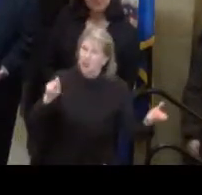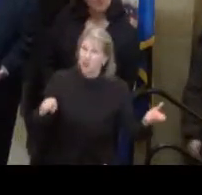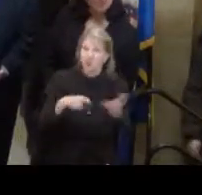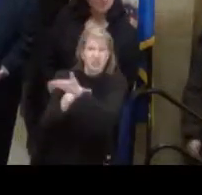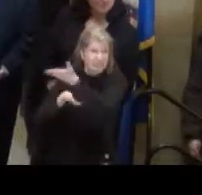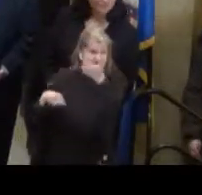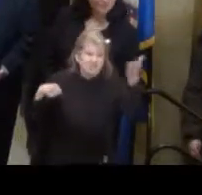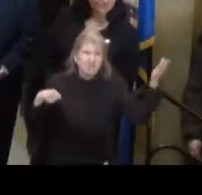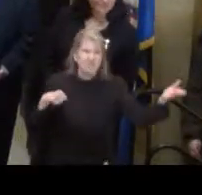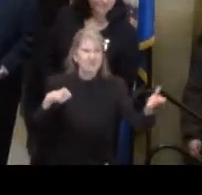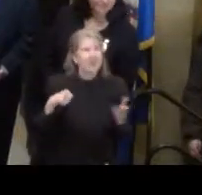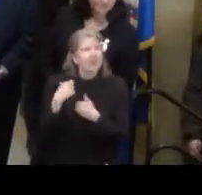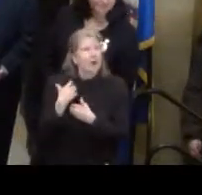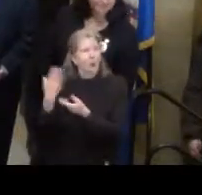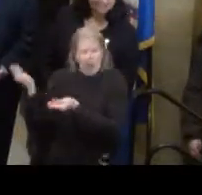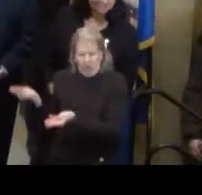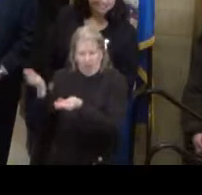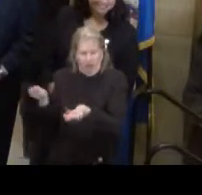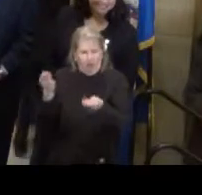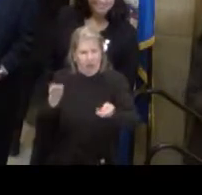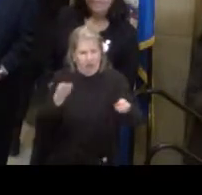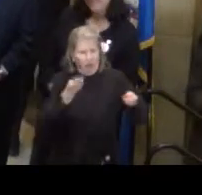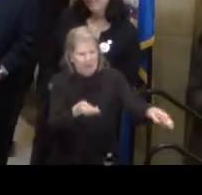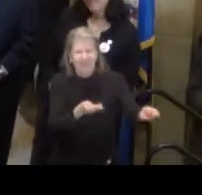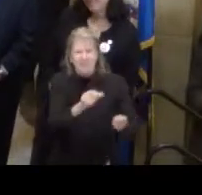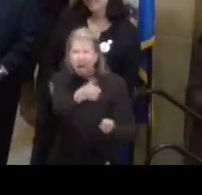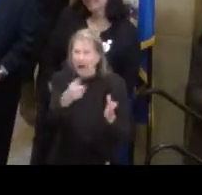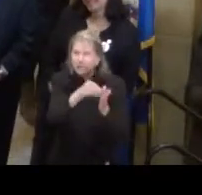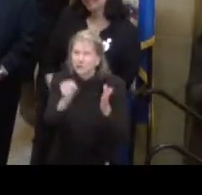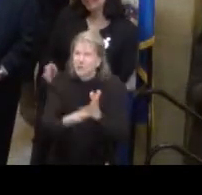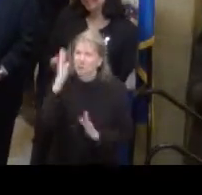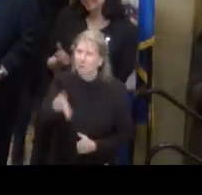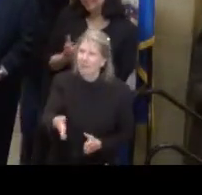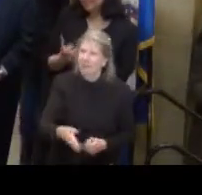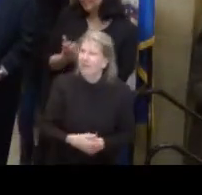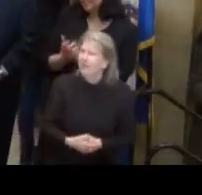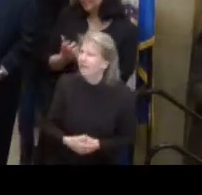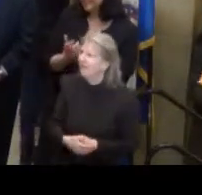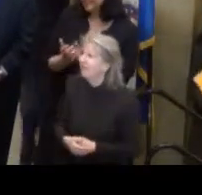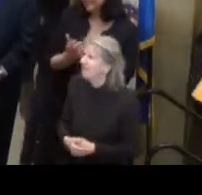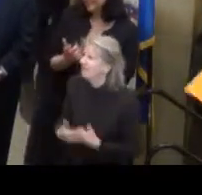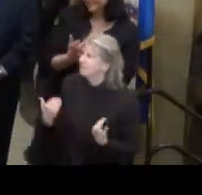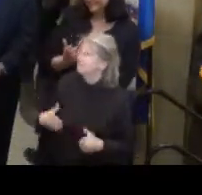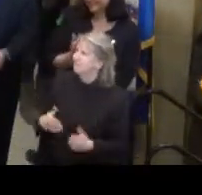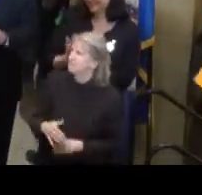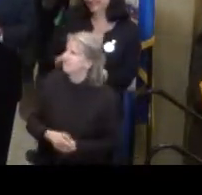legacy that you're going to leave. So have a fantastic rally.